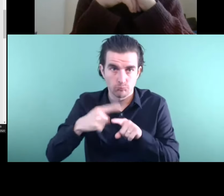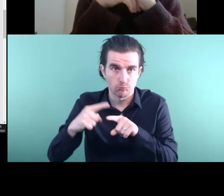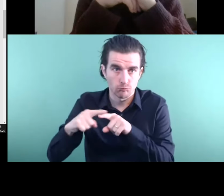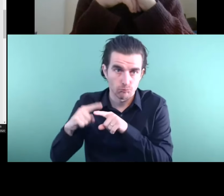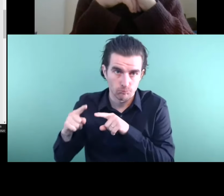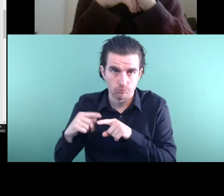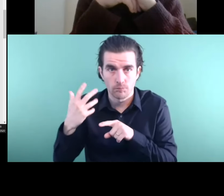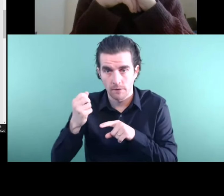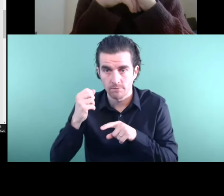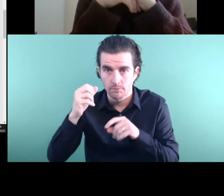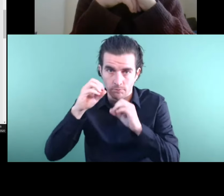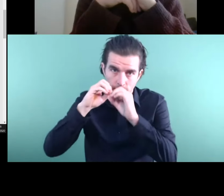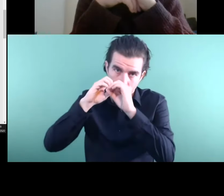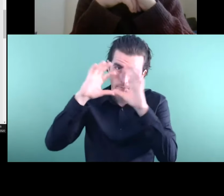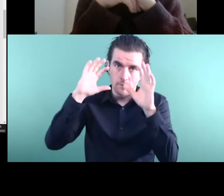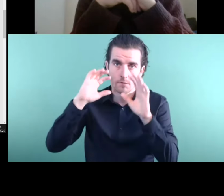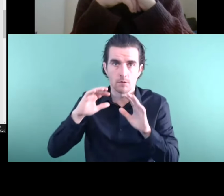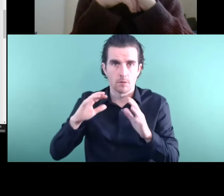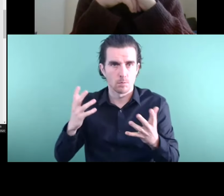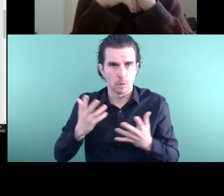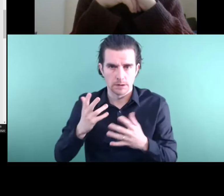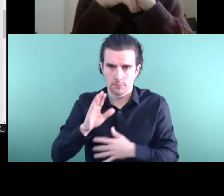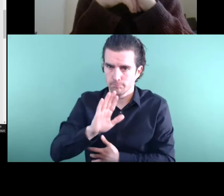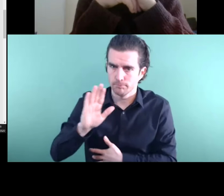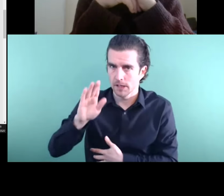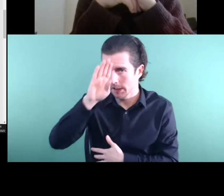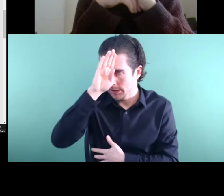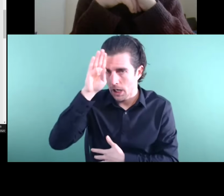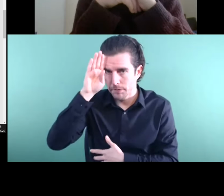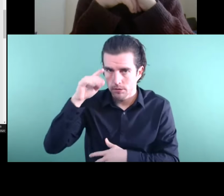of evidence is quite important. For example,